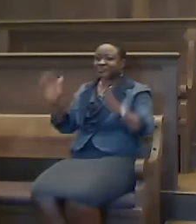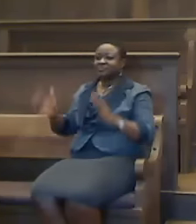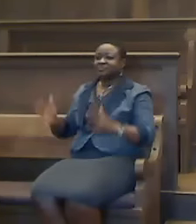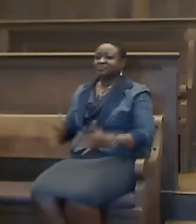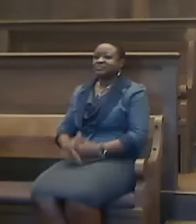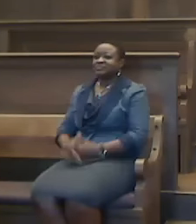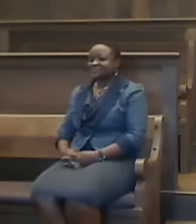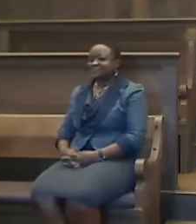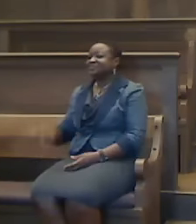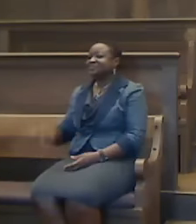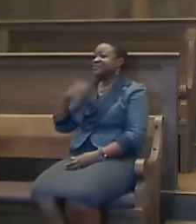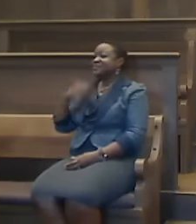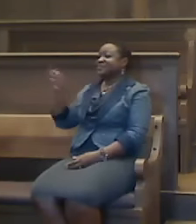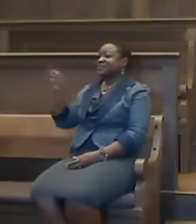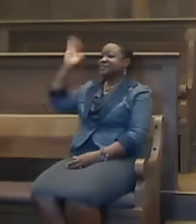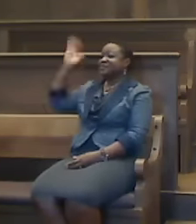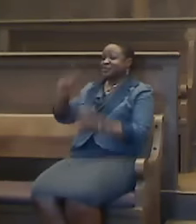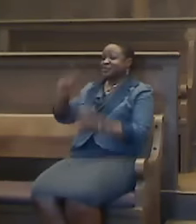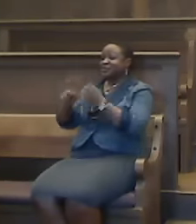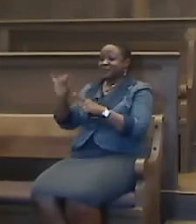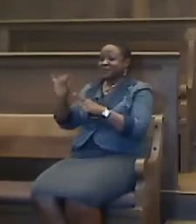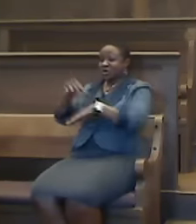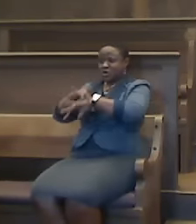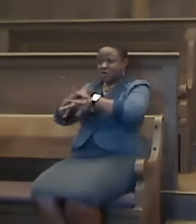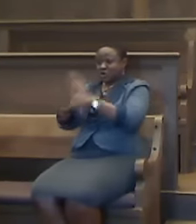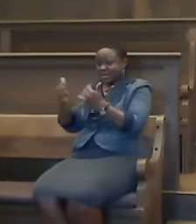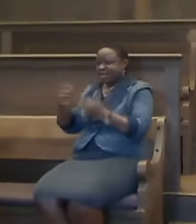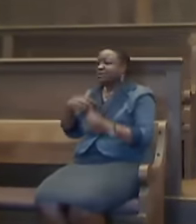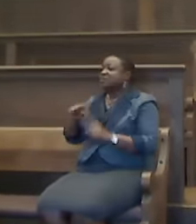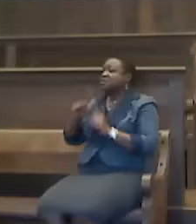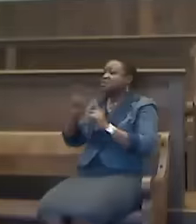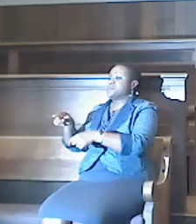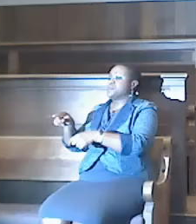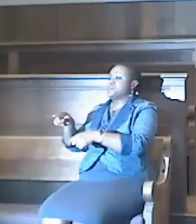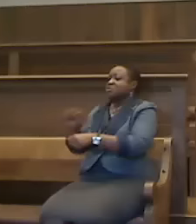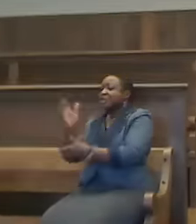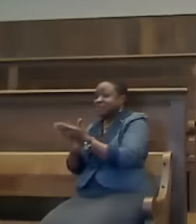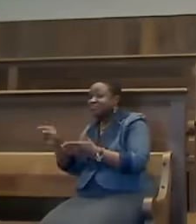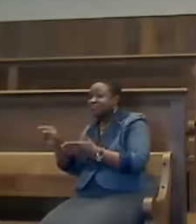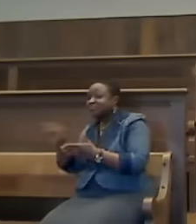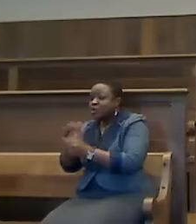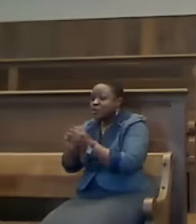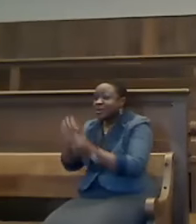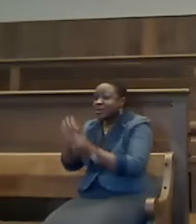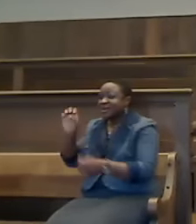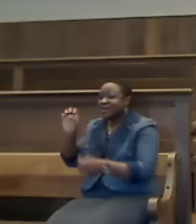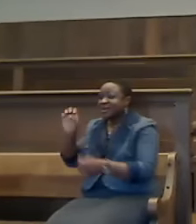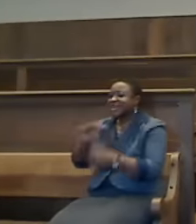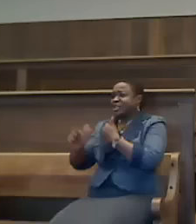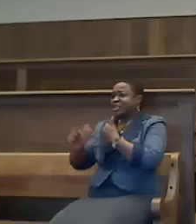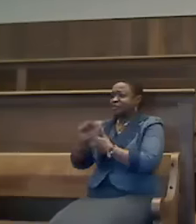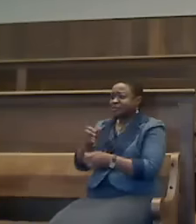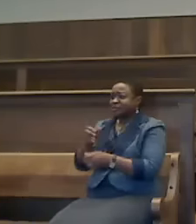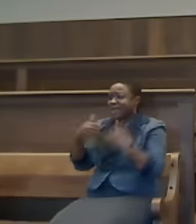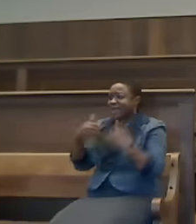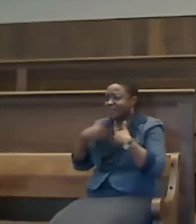I was giving a talk at Friends of the Earth today, and there was someone who was involved in endangered species. Well, the farmers are an endangered species in